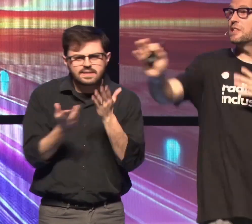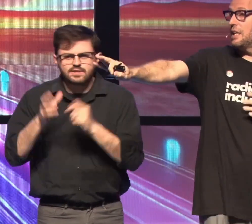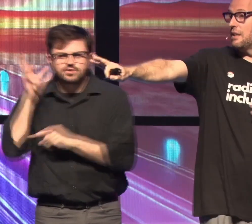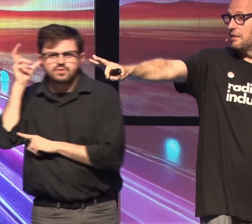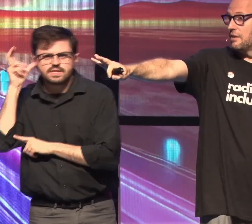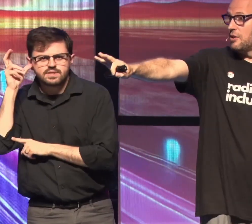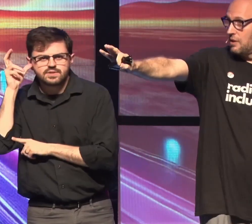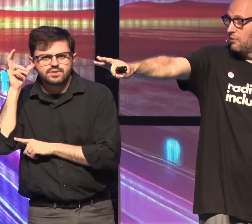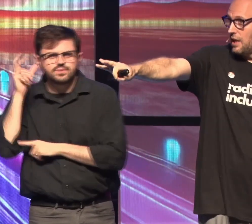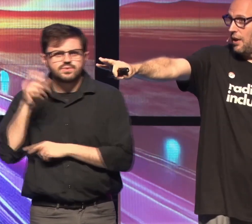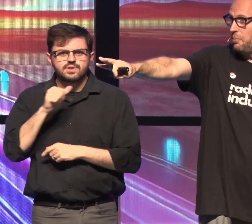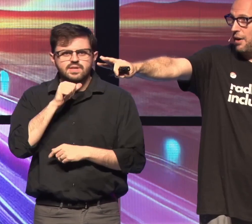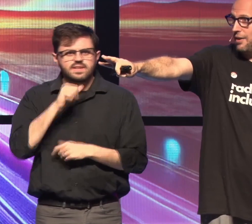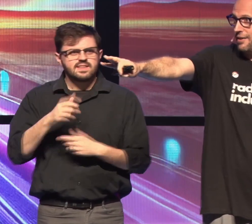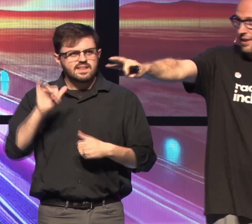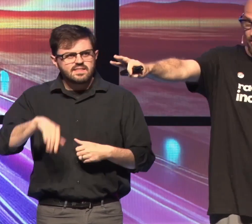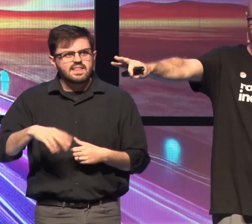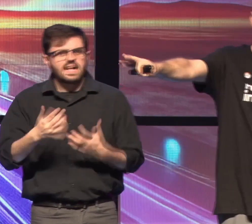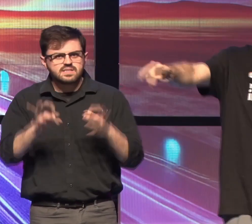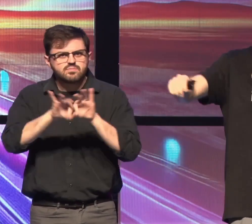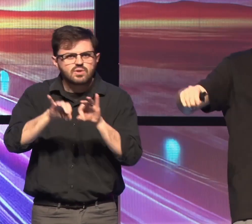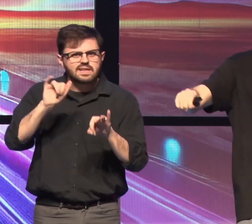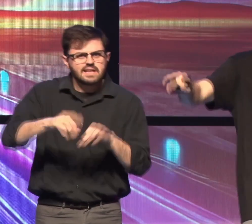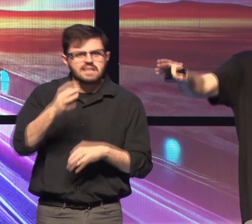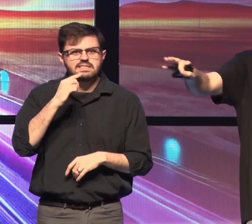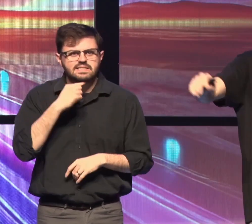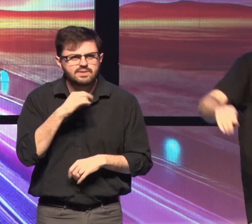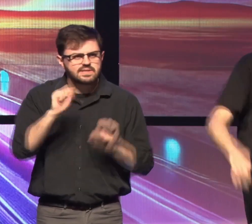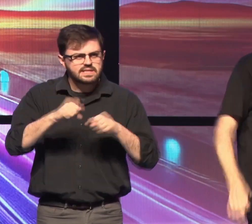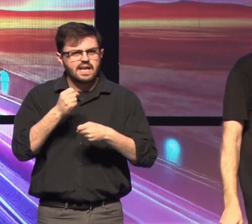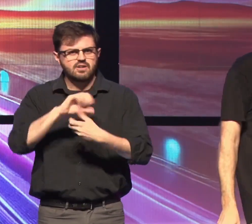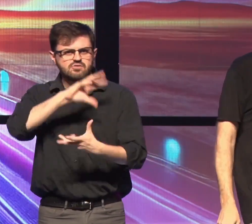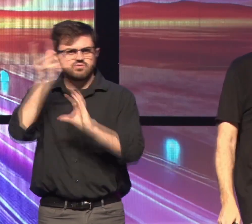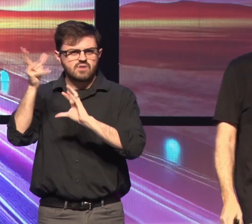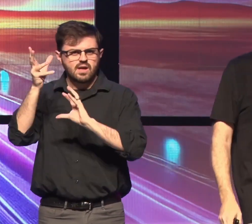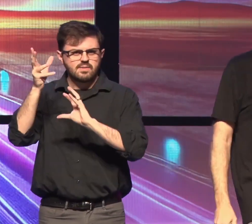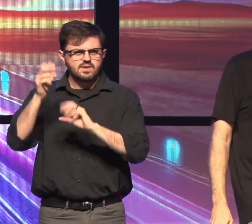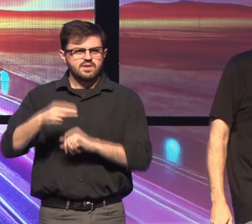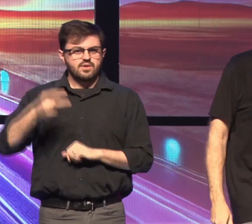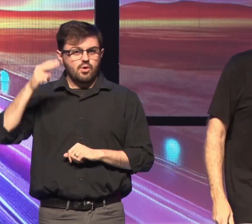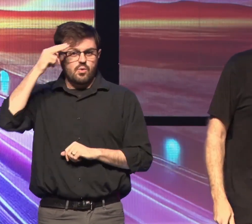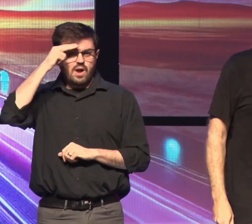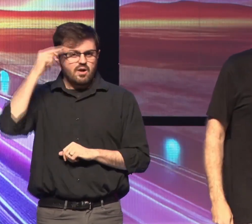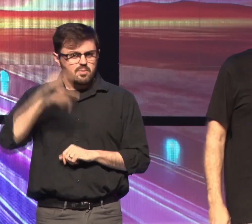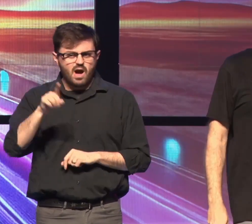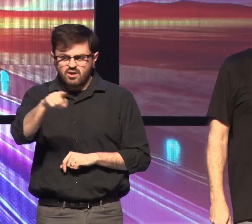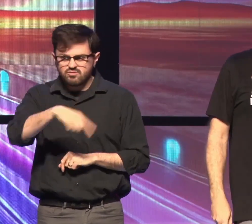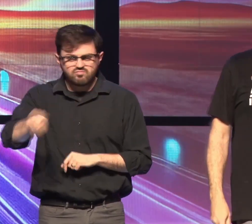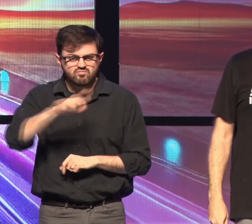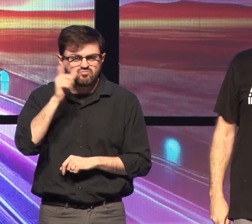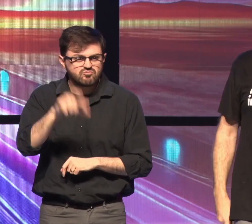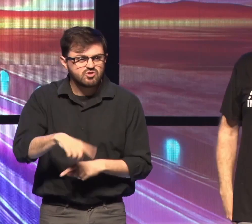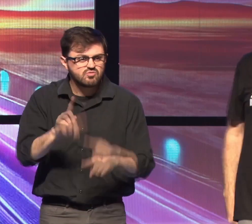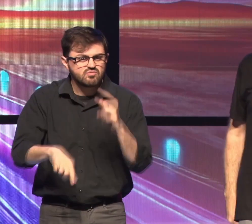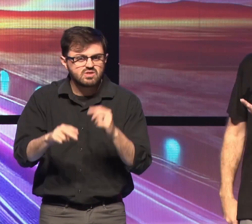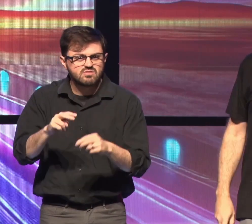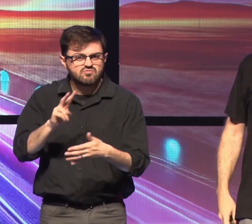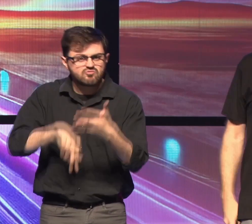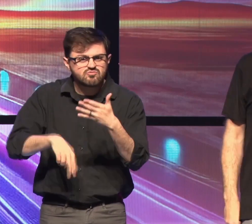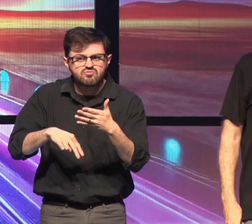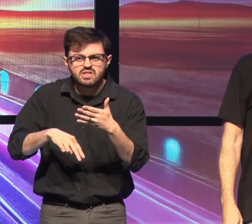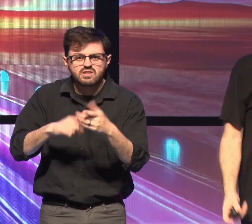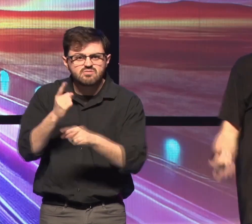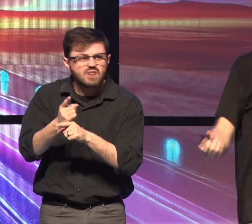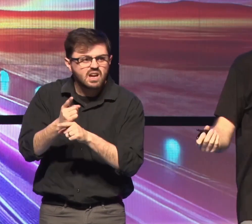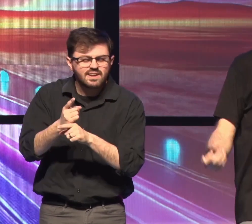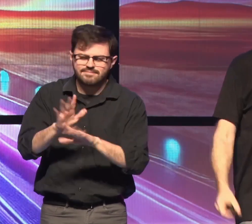I'm just kidding. You can read Harry Potter, all right? I know some Potterheads in here, and I don't want to, you're good people. It's good